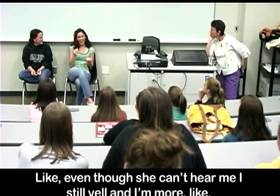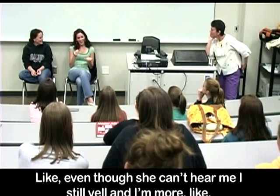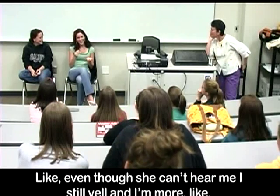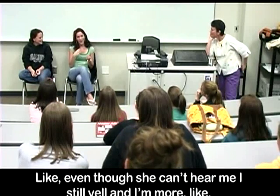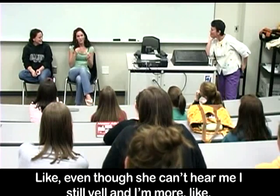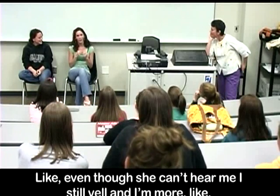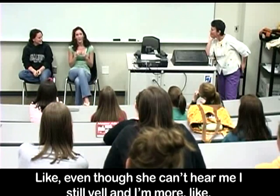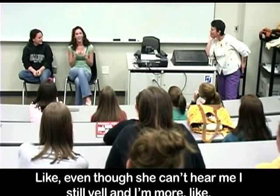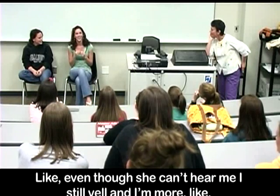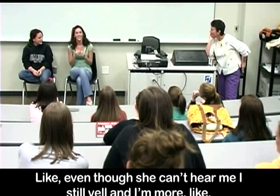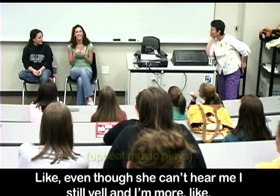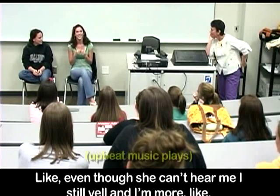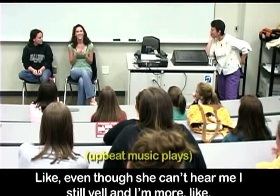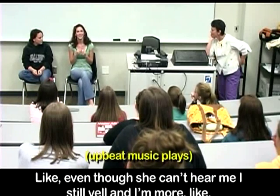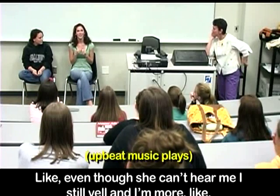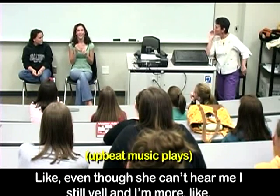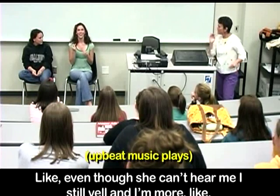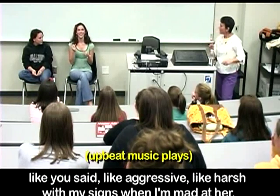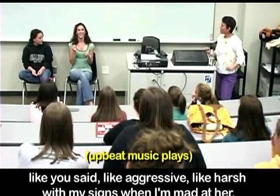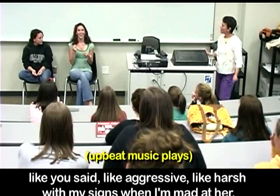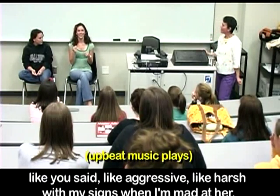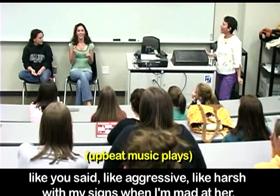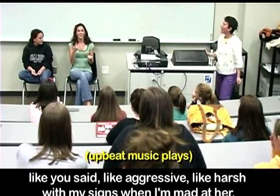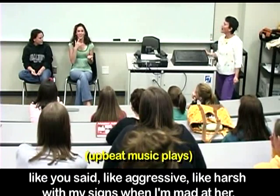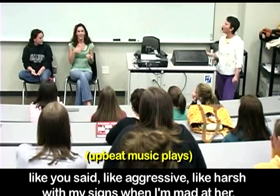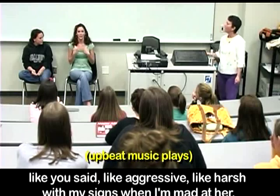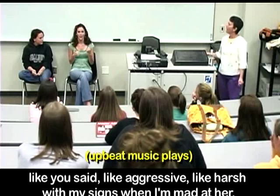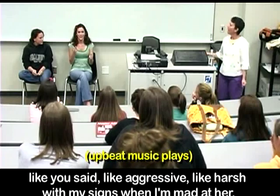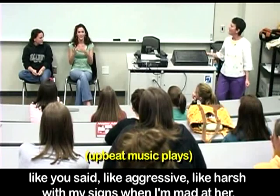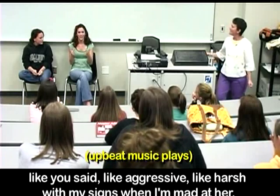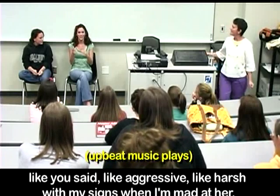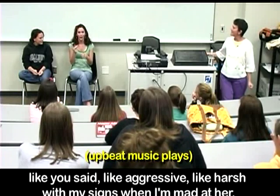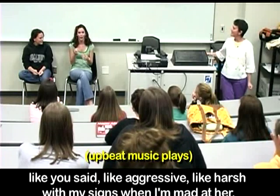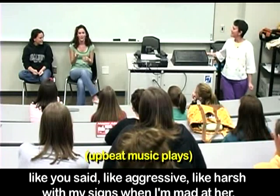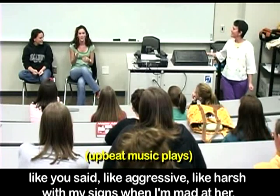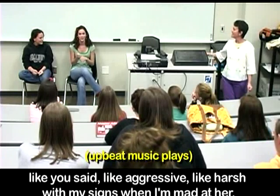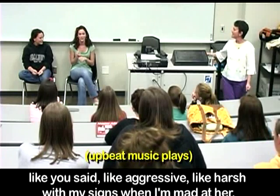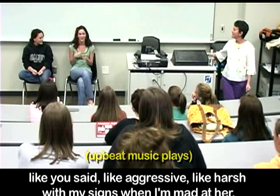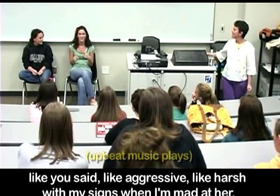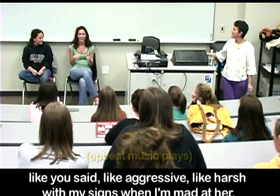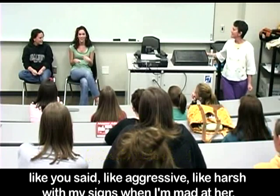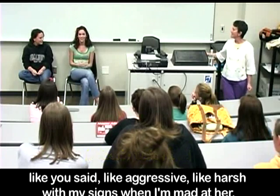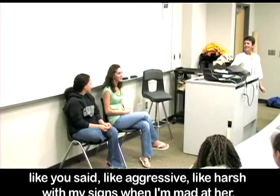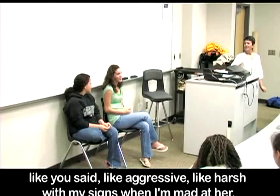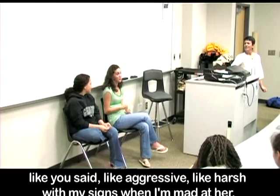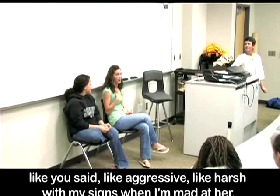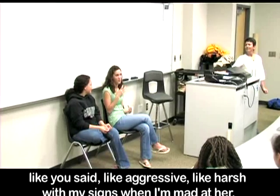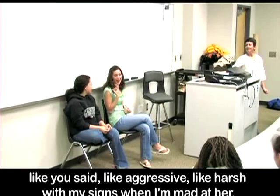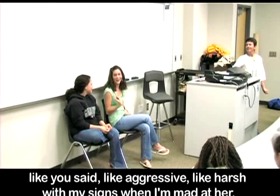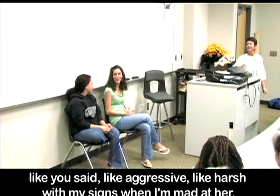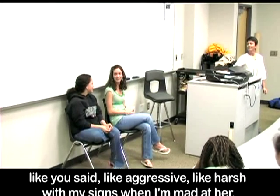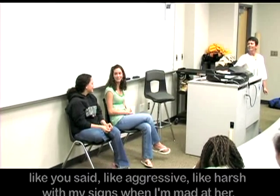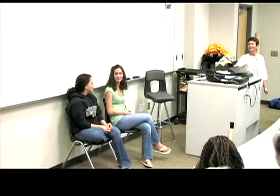and I'm more like you said, like aggressive, like harsh with my signs when I'm mad at her.